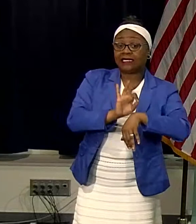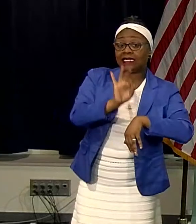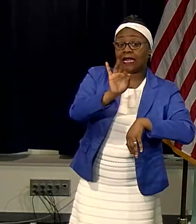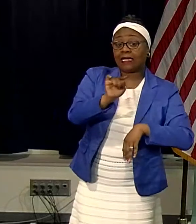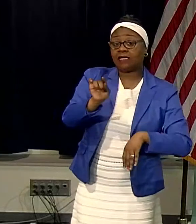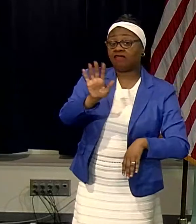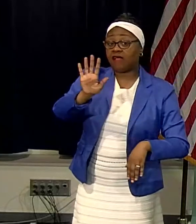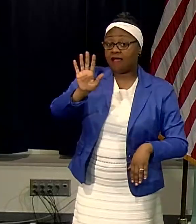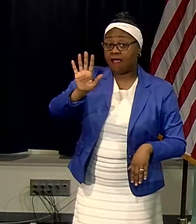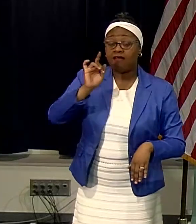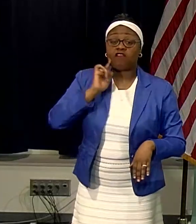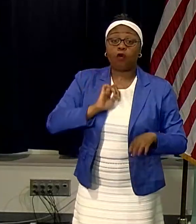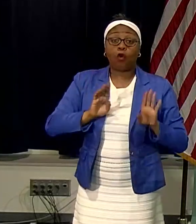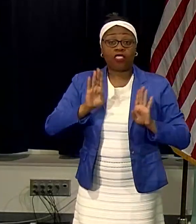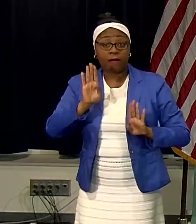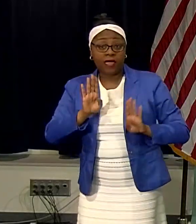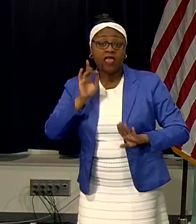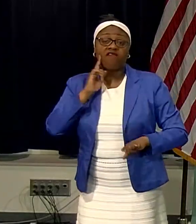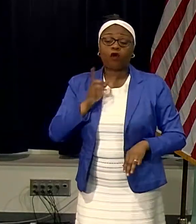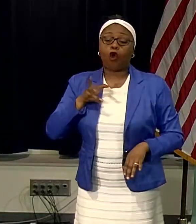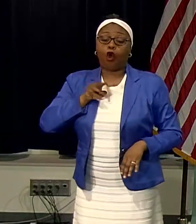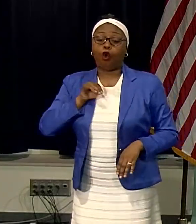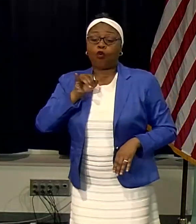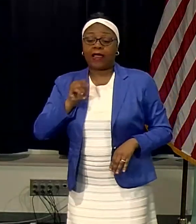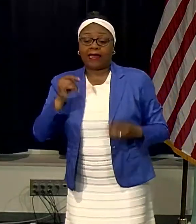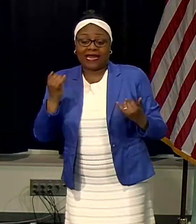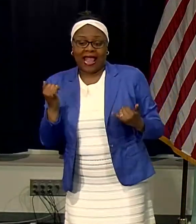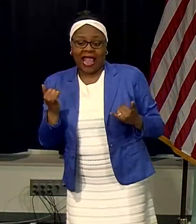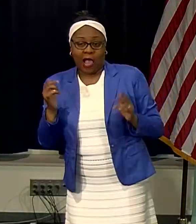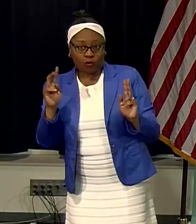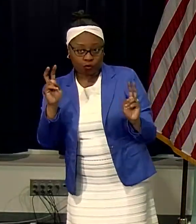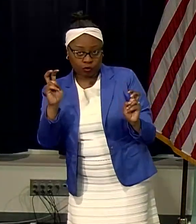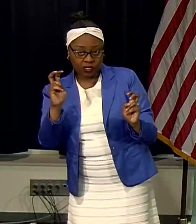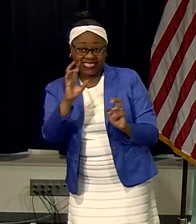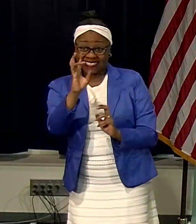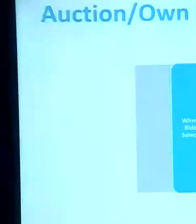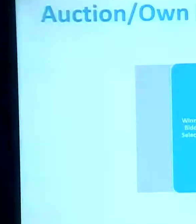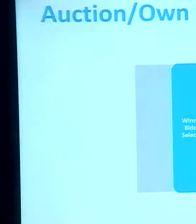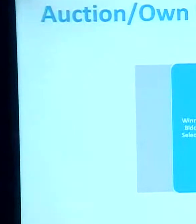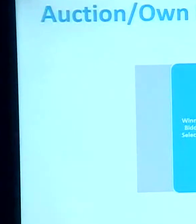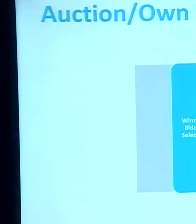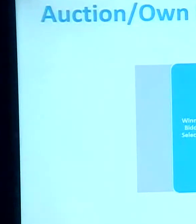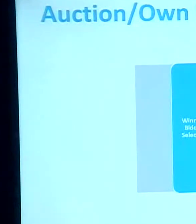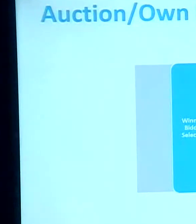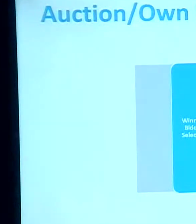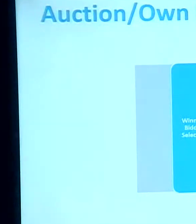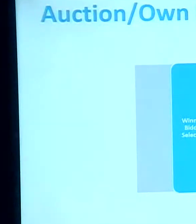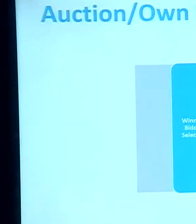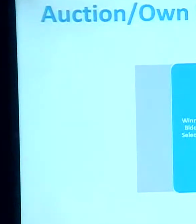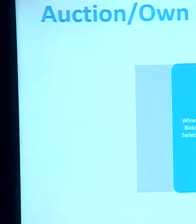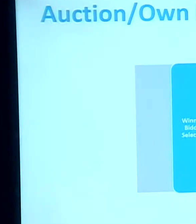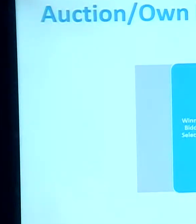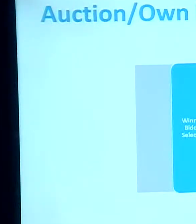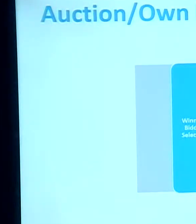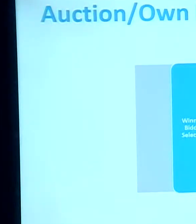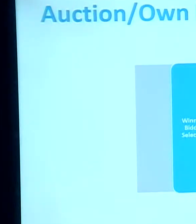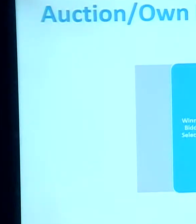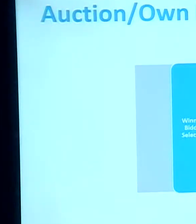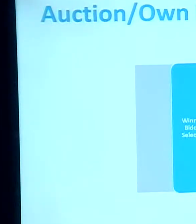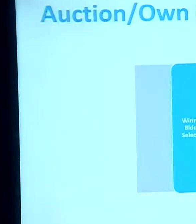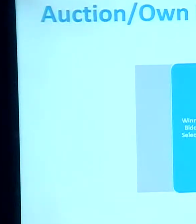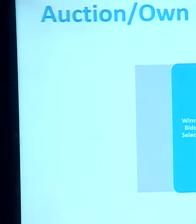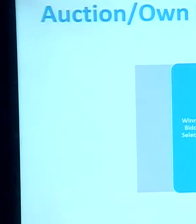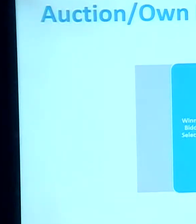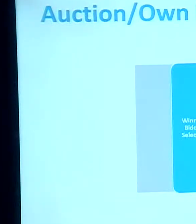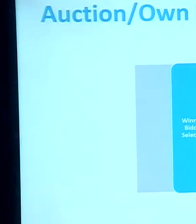or the bidding for the Own It Now property, which would be a 72-hour bidding, the winning bidder is selected. Now, after the winning bidder